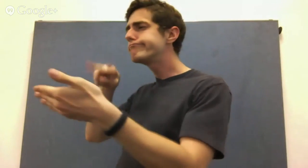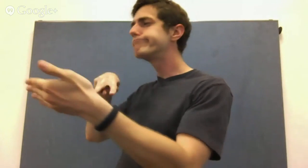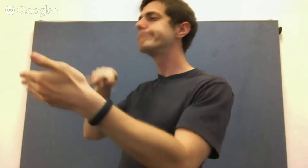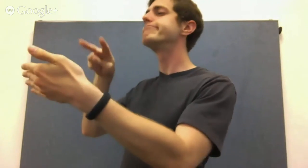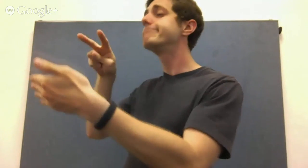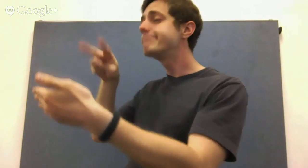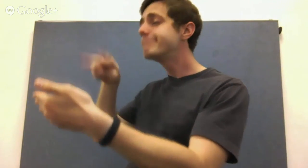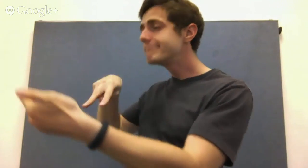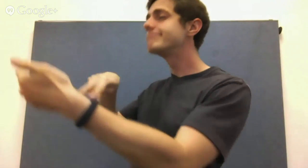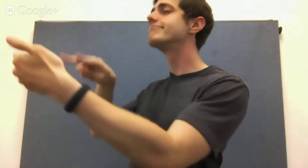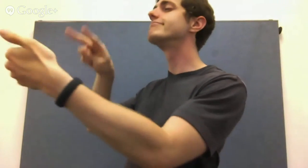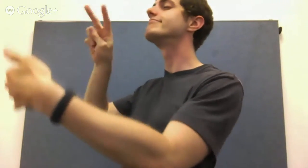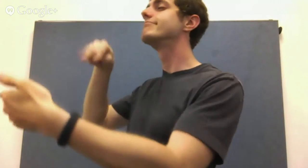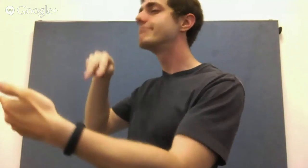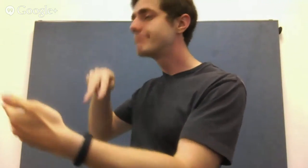novel.